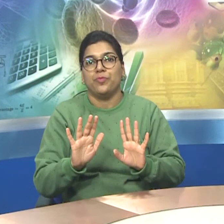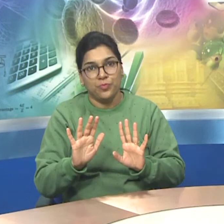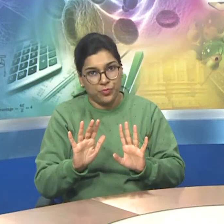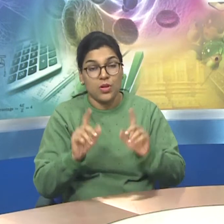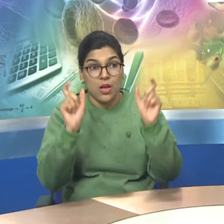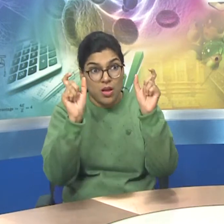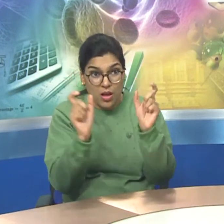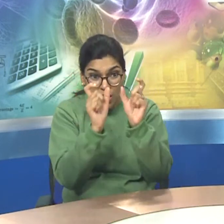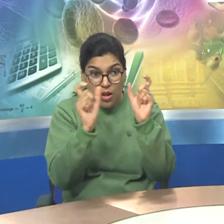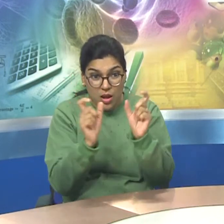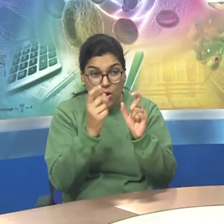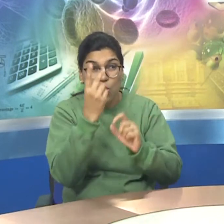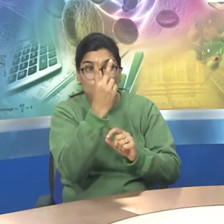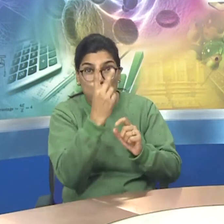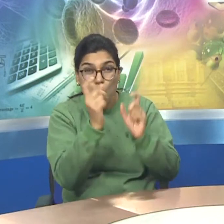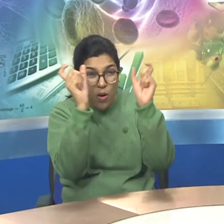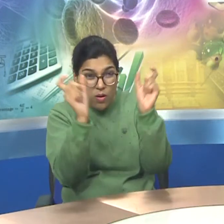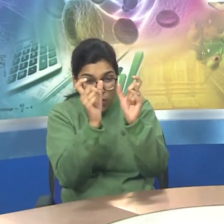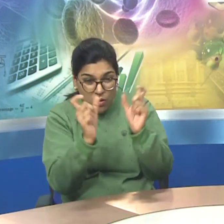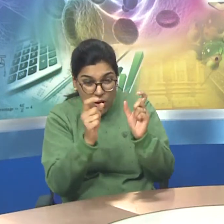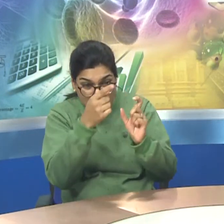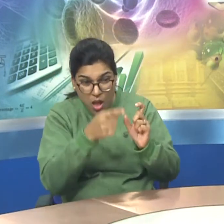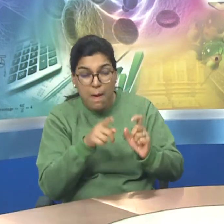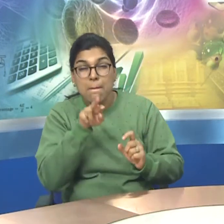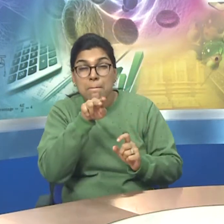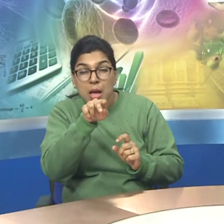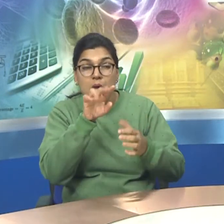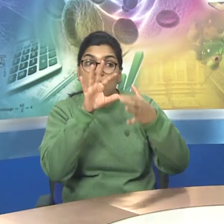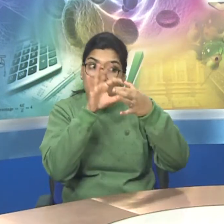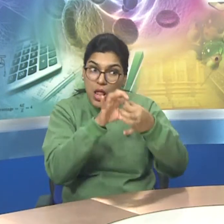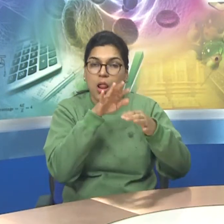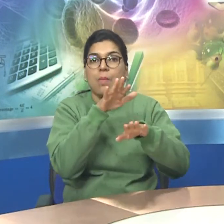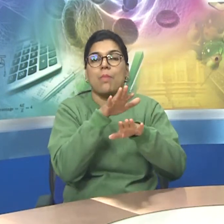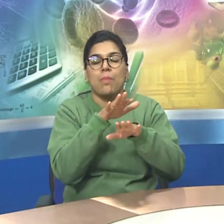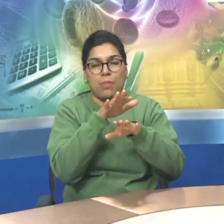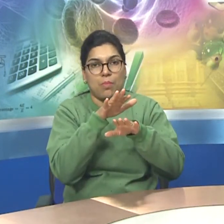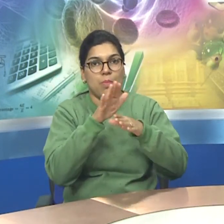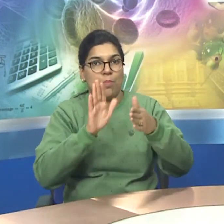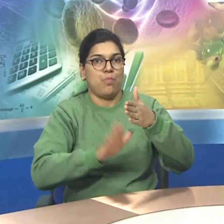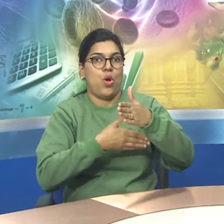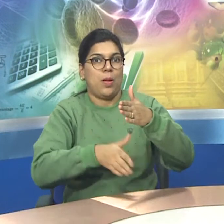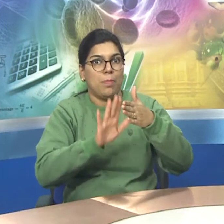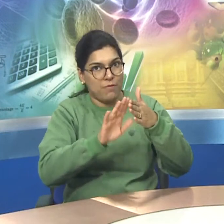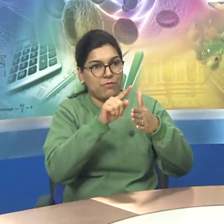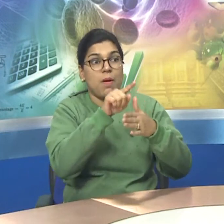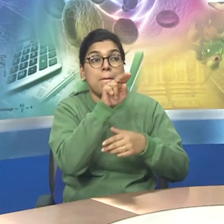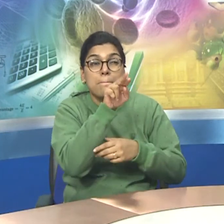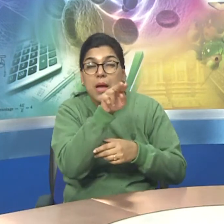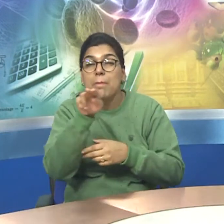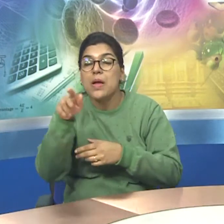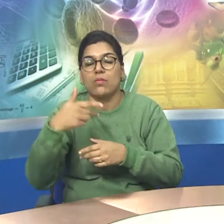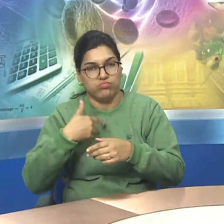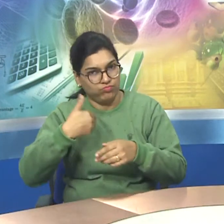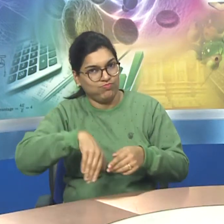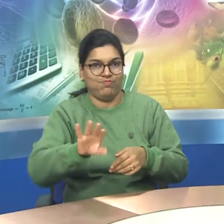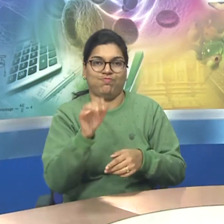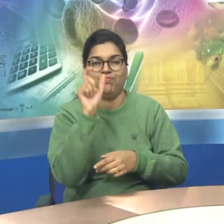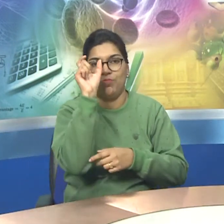abstract. So some statements have 2 or 3 or more meanings.